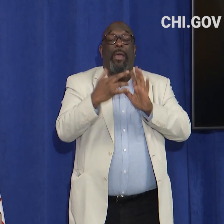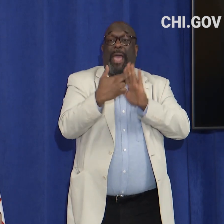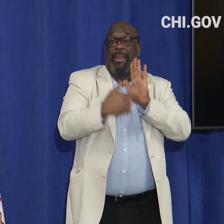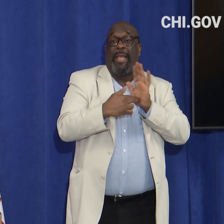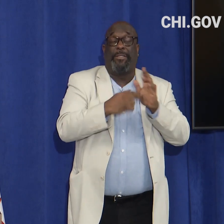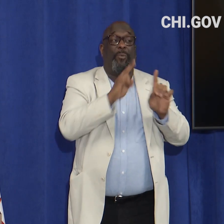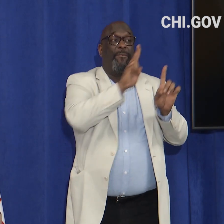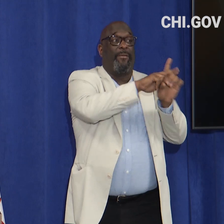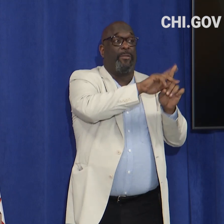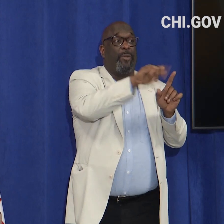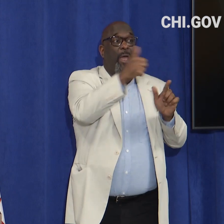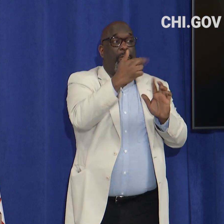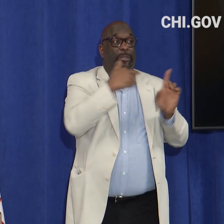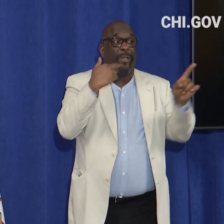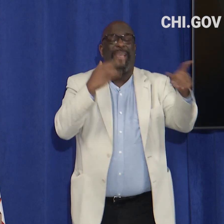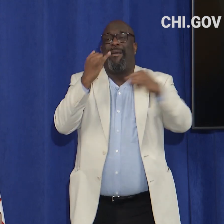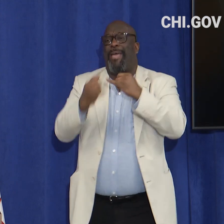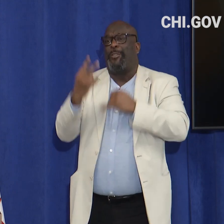restaurants. From